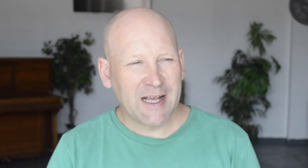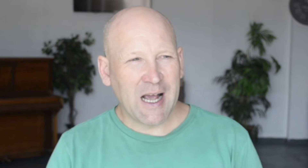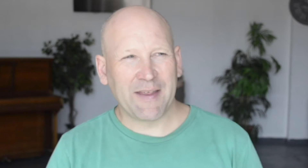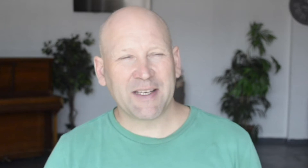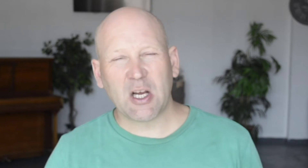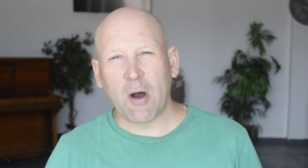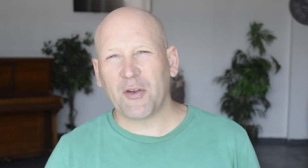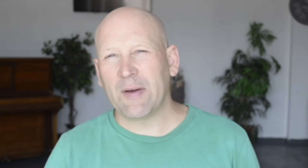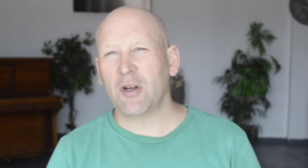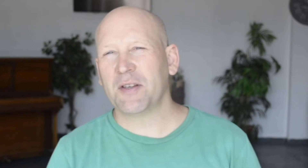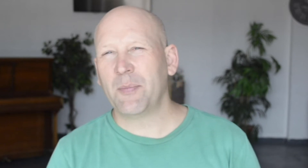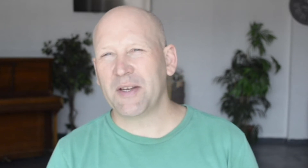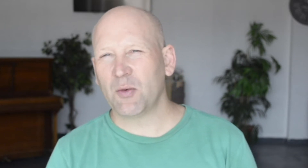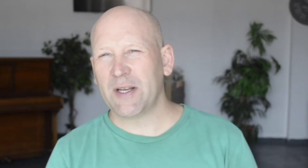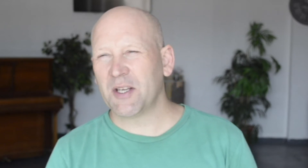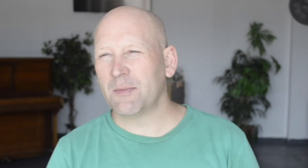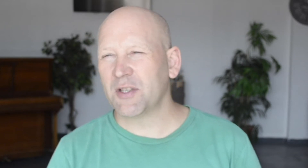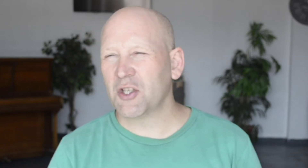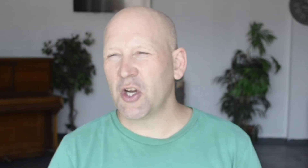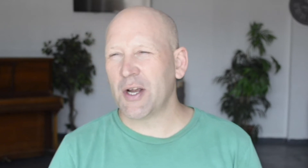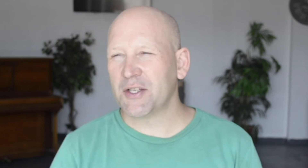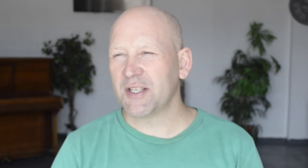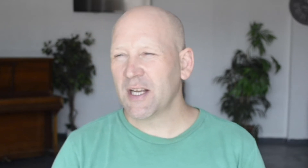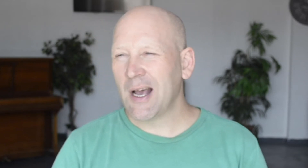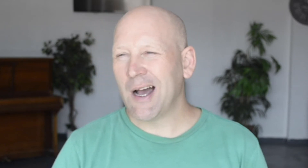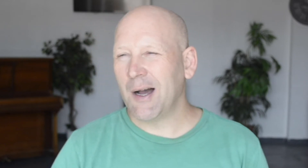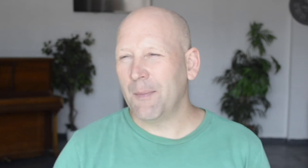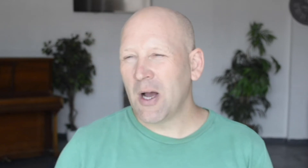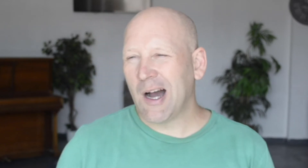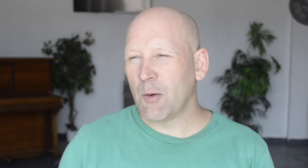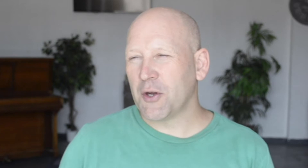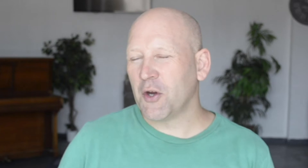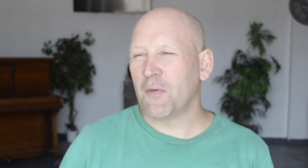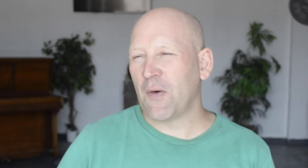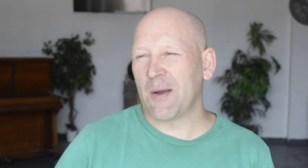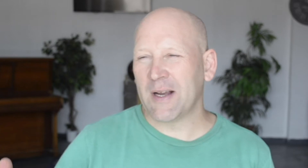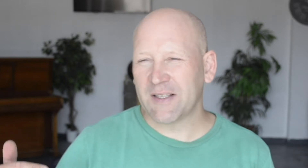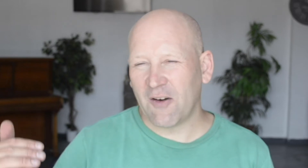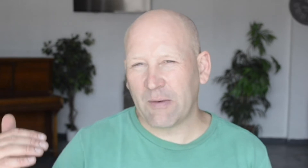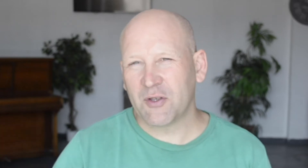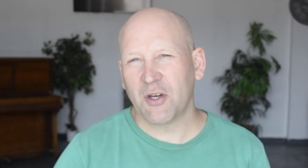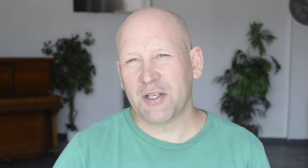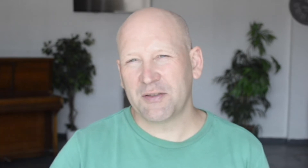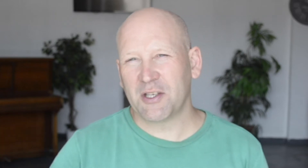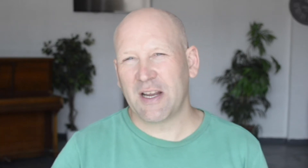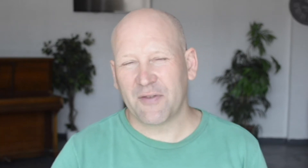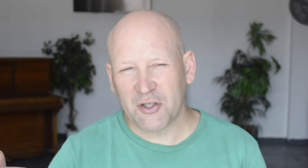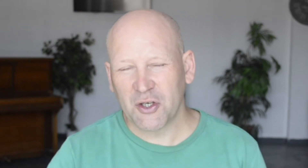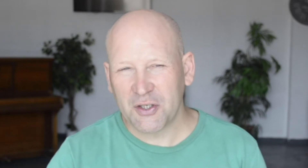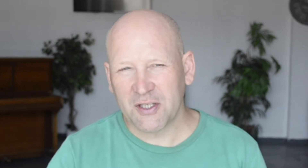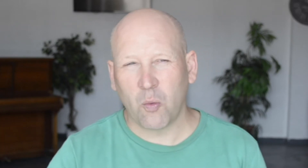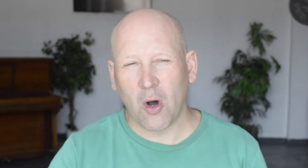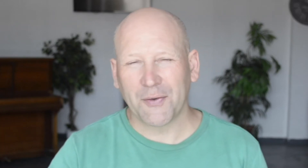And I think so often we've looked at the picture when it comes to church is, I will unify myself with church if